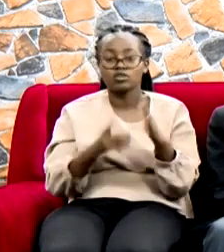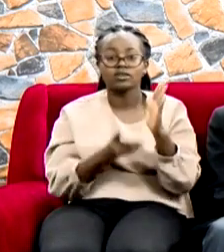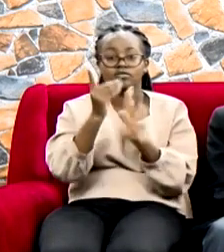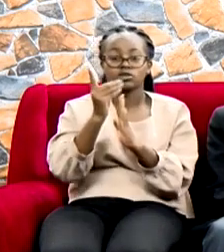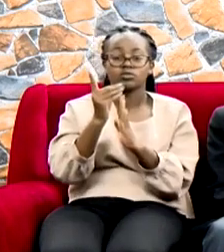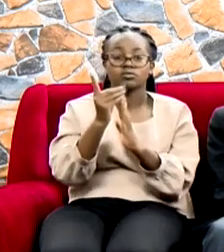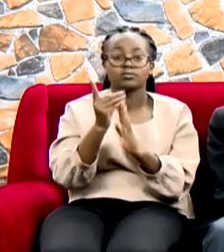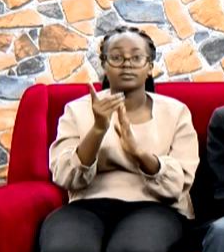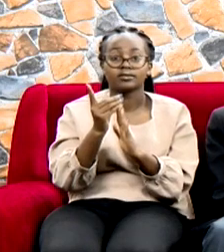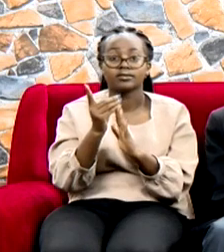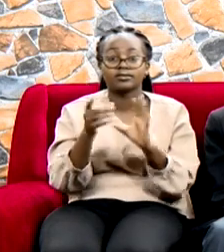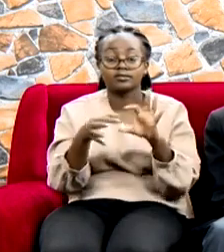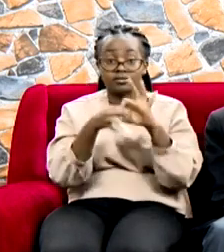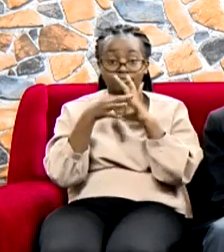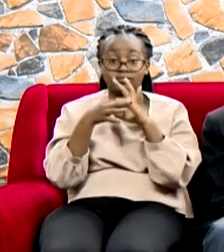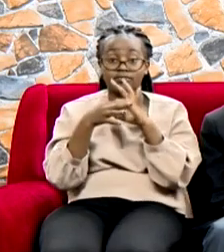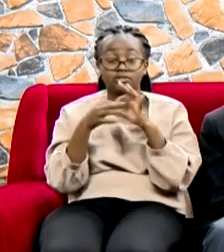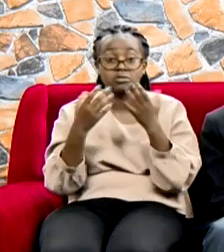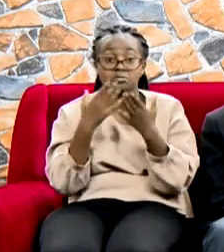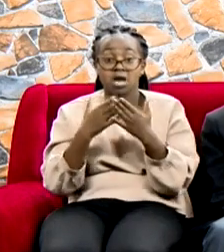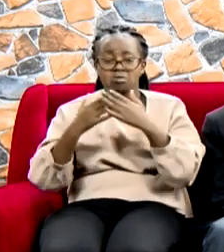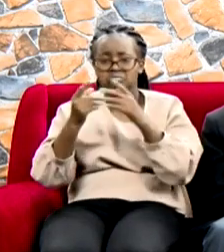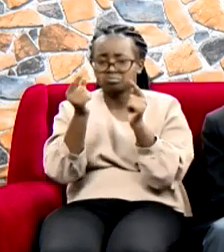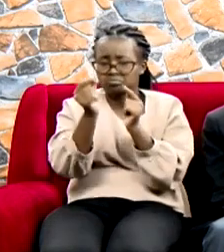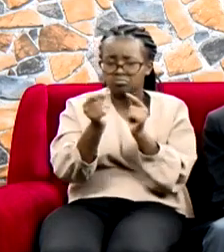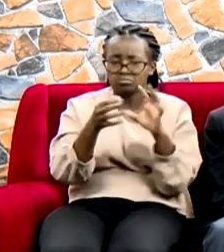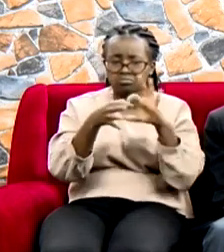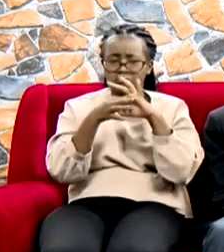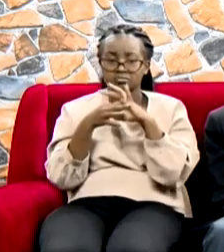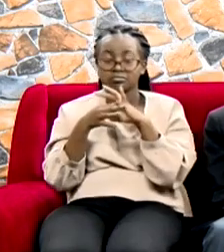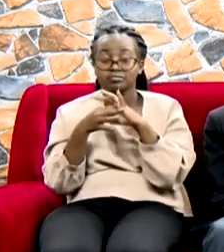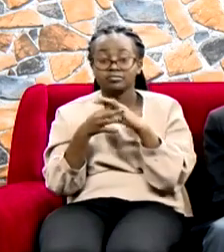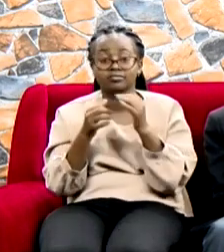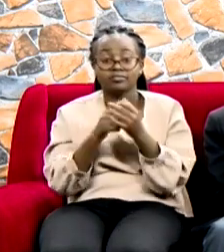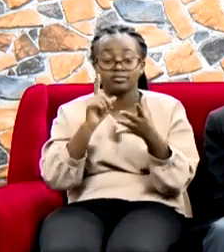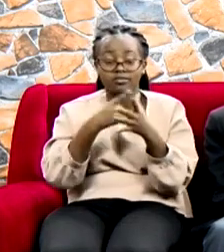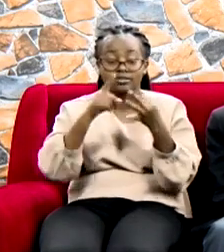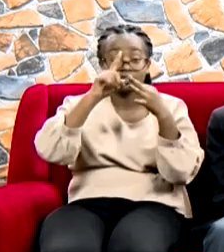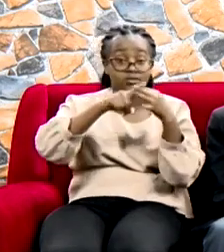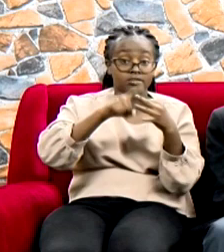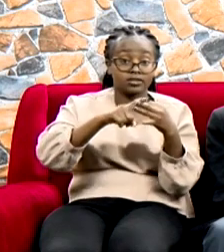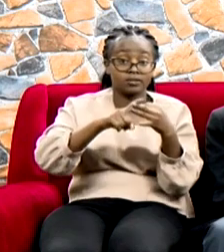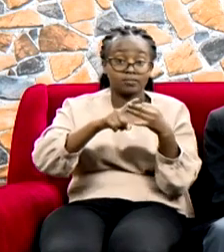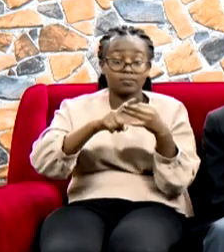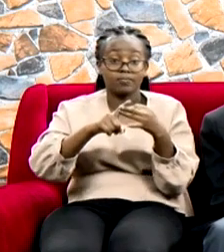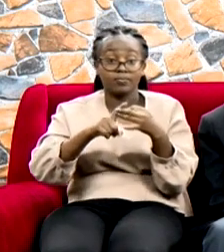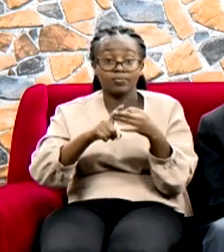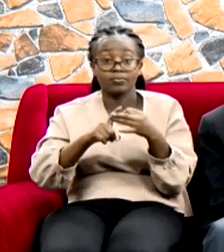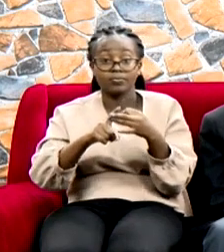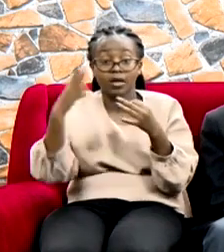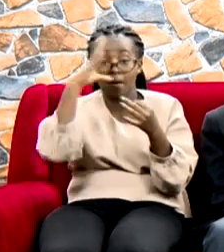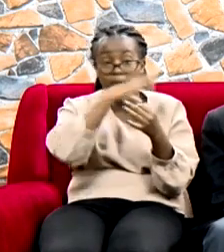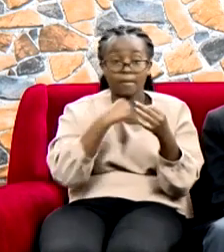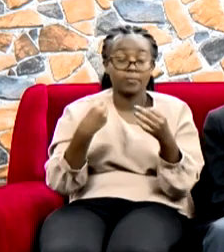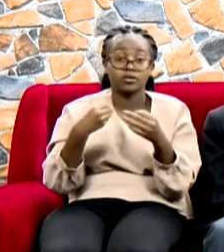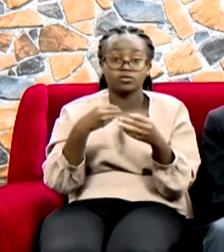any kind of attachment, but they may have limited attachment. So that's the second area. And then the third area is usually lack of